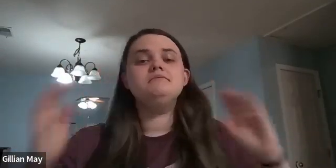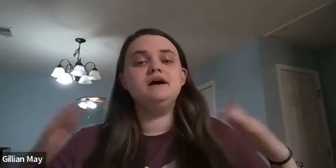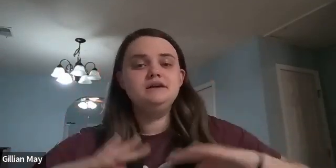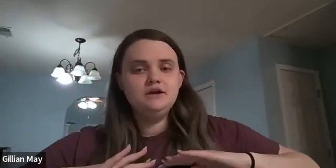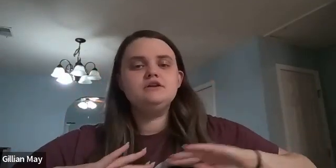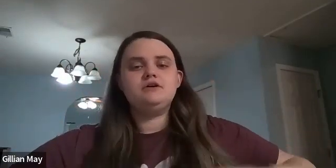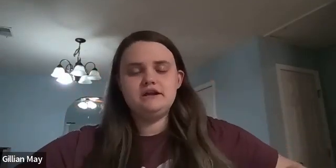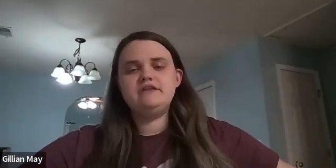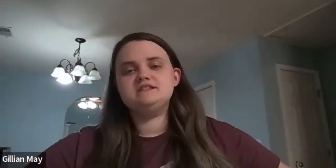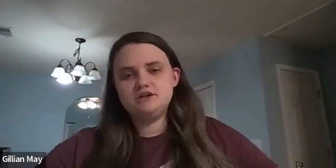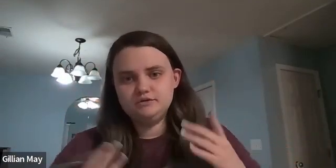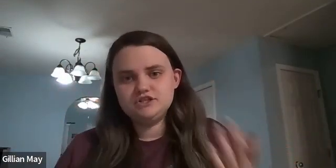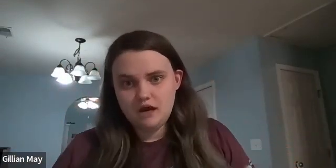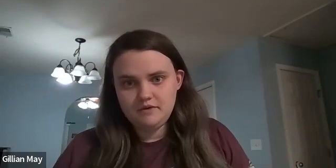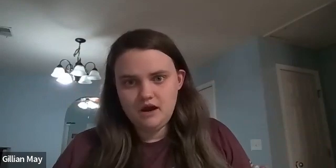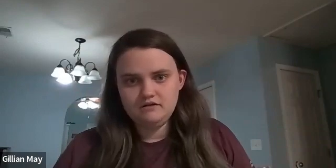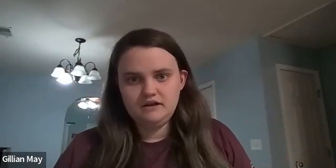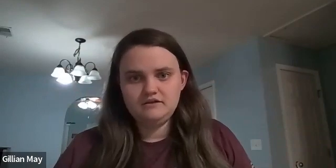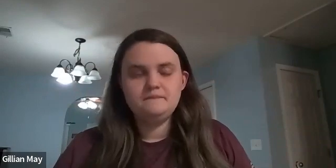but you're kind of, that's how you would describe your hair length.